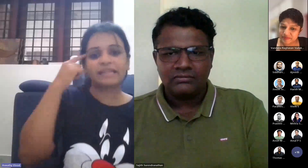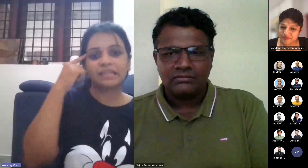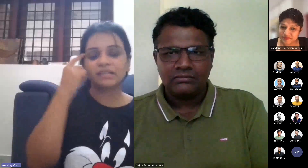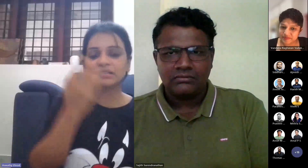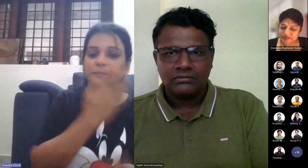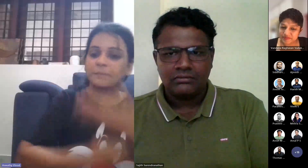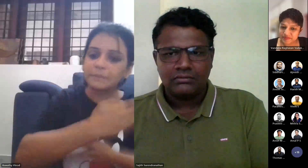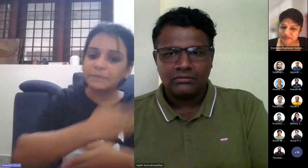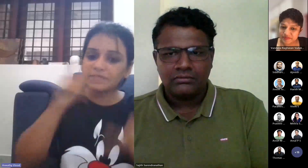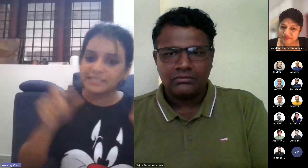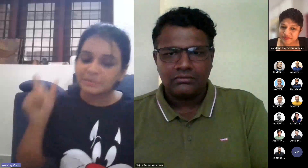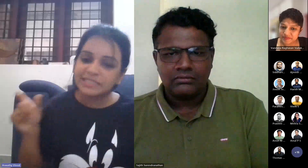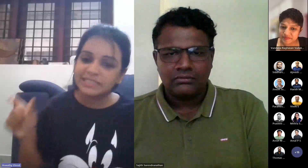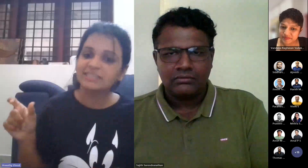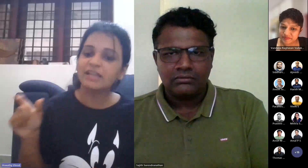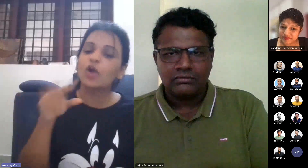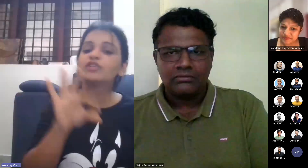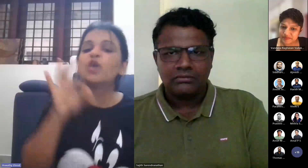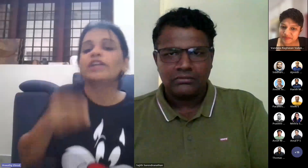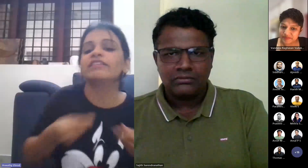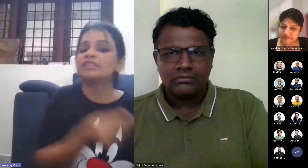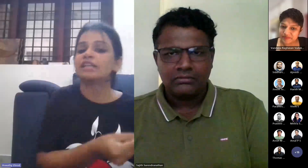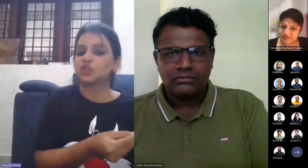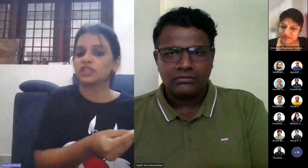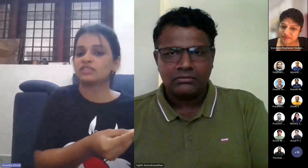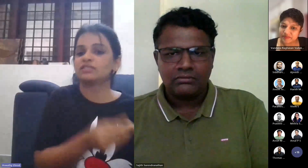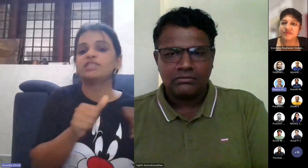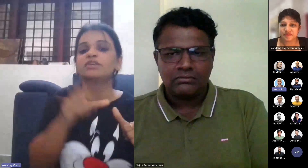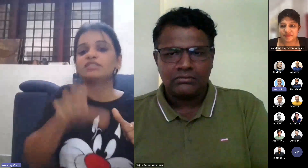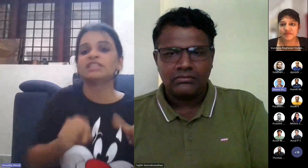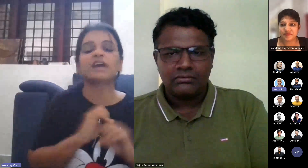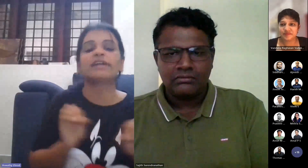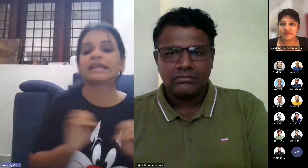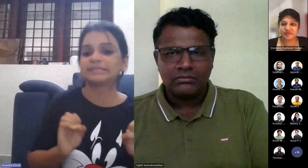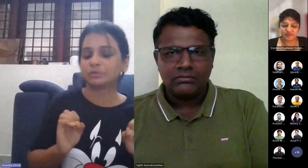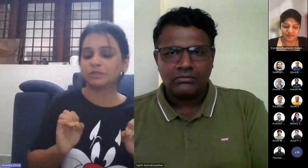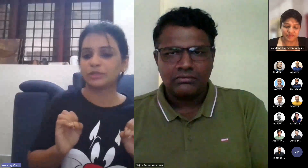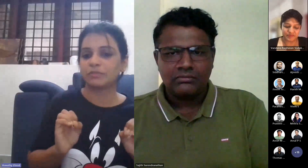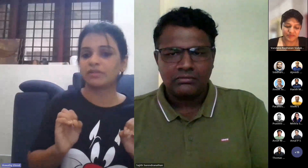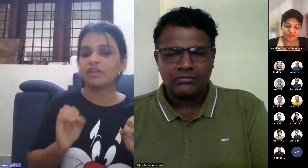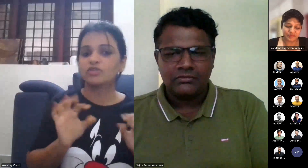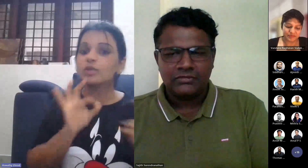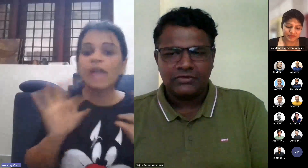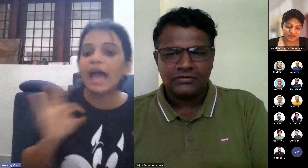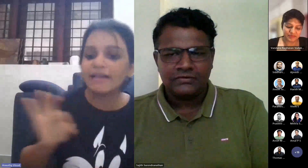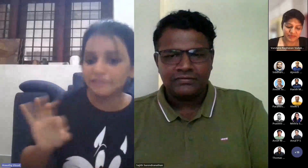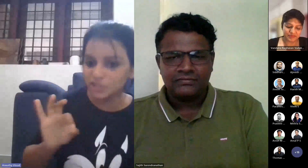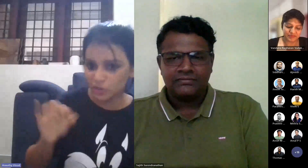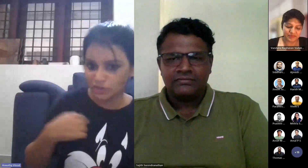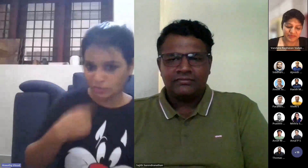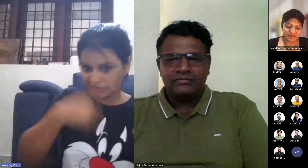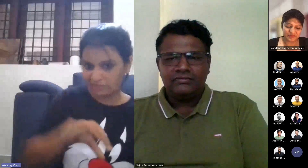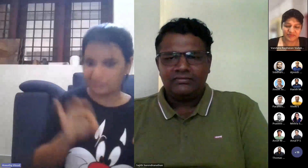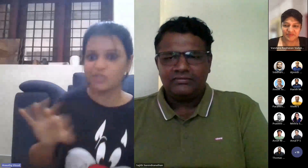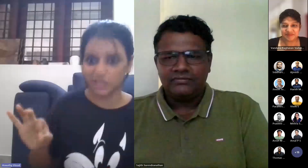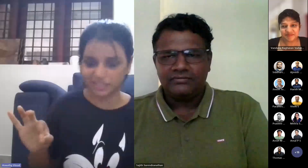but I think people with disabilities are often not given that choice just because things aren't accessible to them. So they don't have the